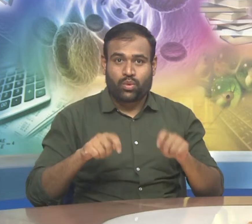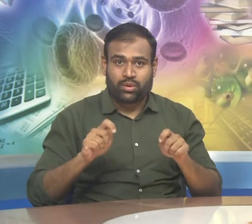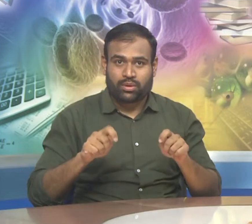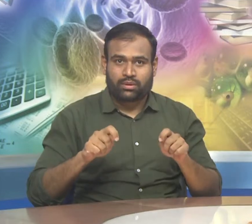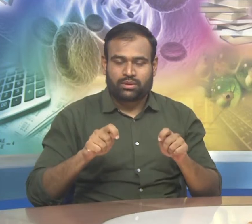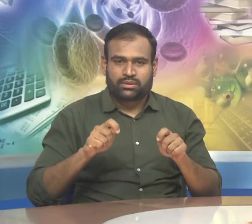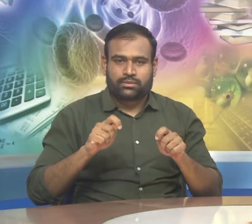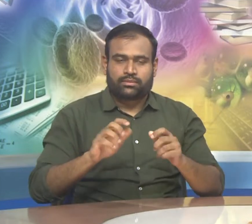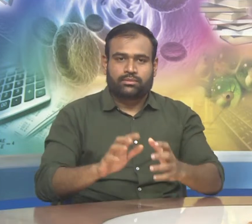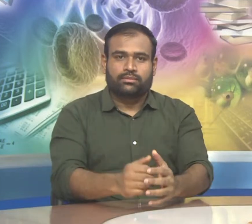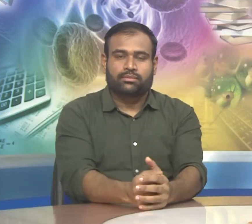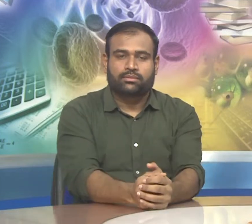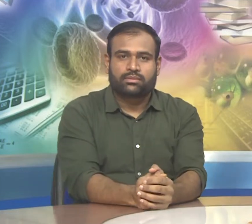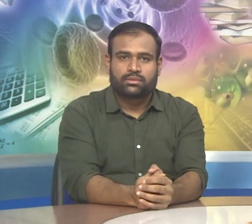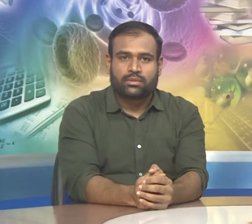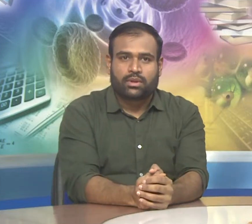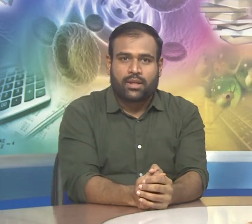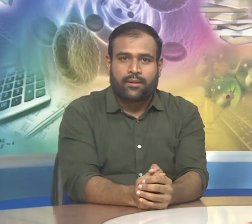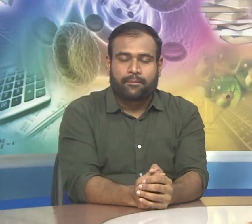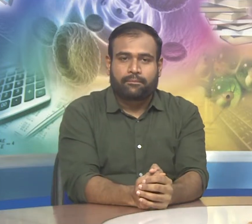Writs of mandamus.